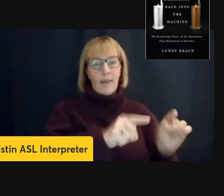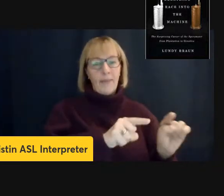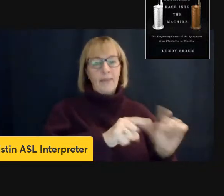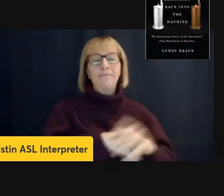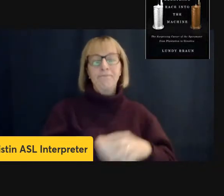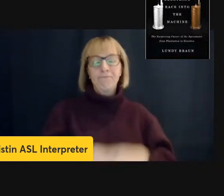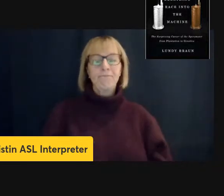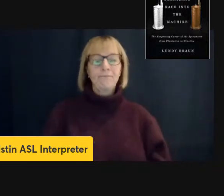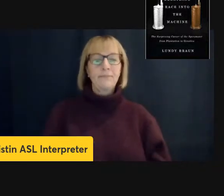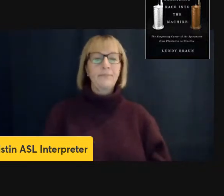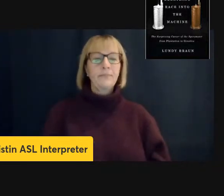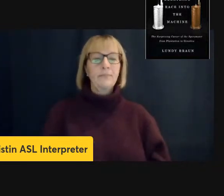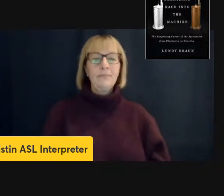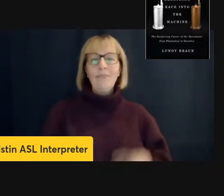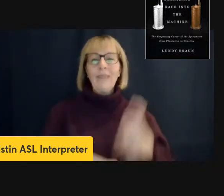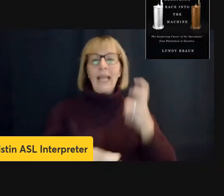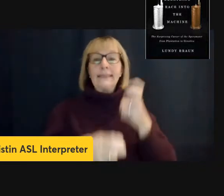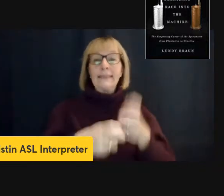is.